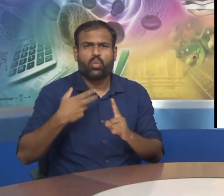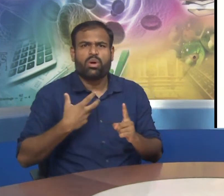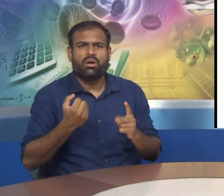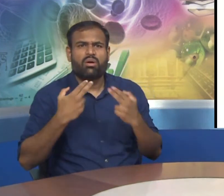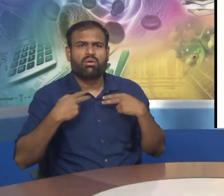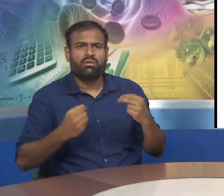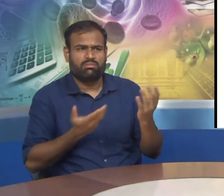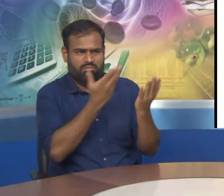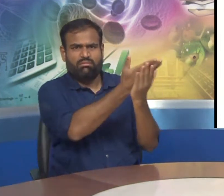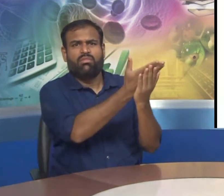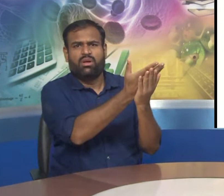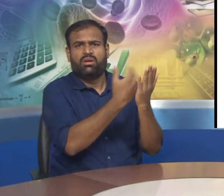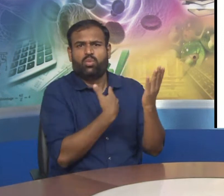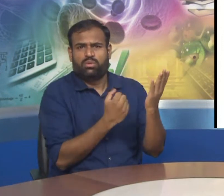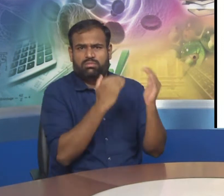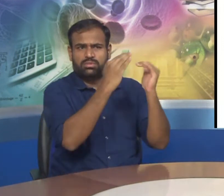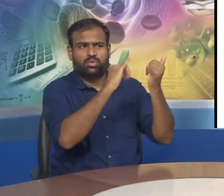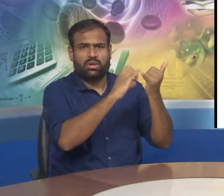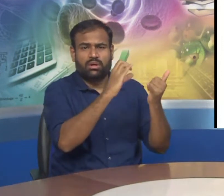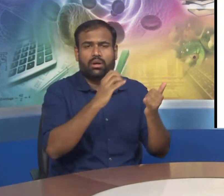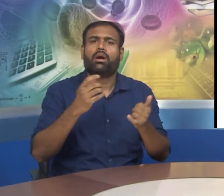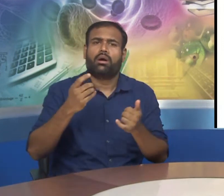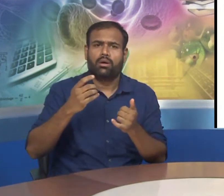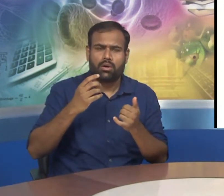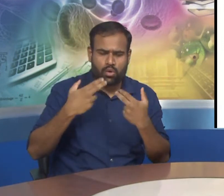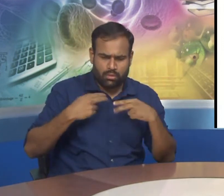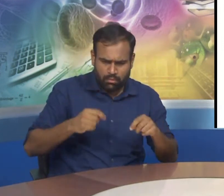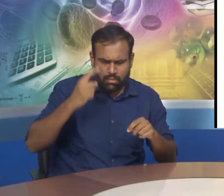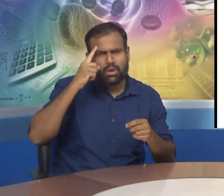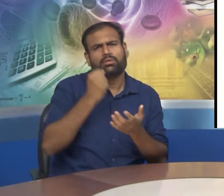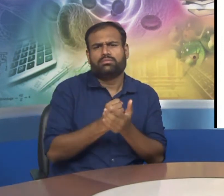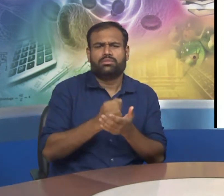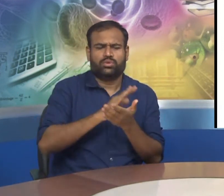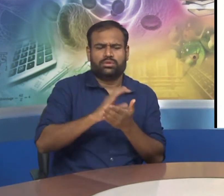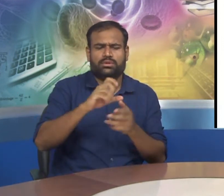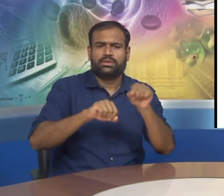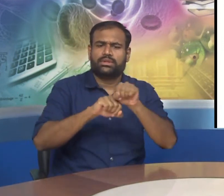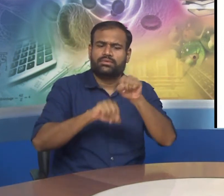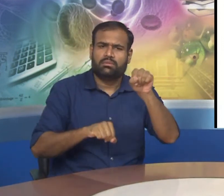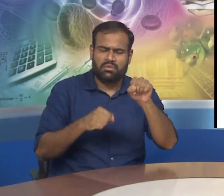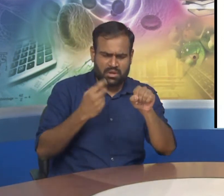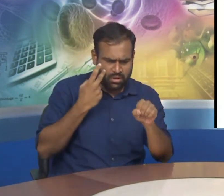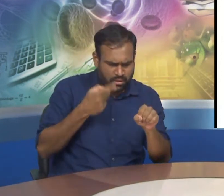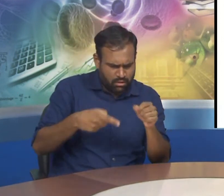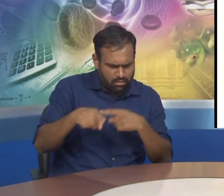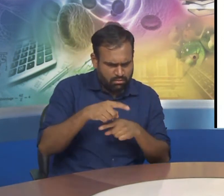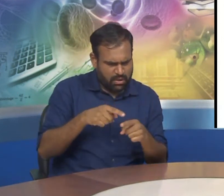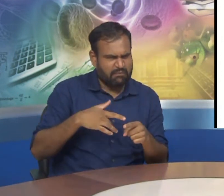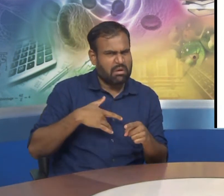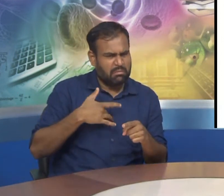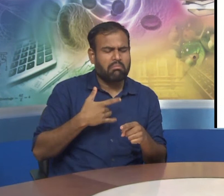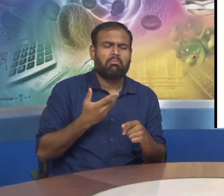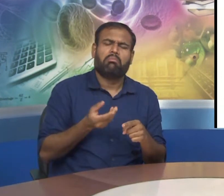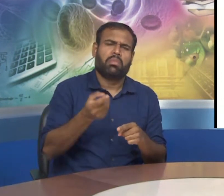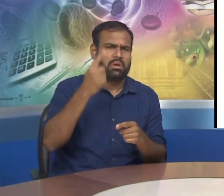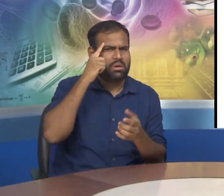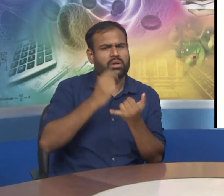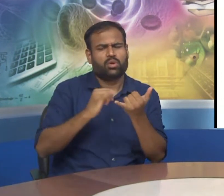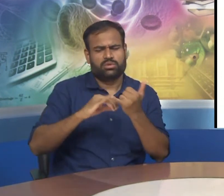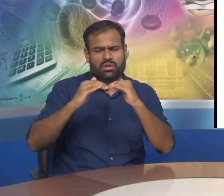Court provided the High Court grants a certificate that the case is fit for appeal to the Supreme Court.